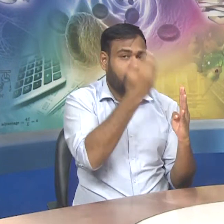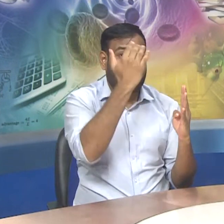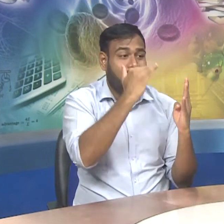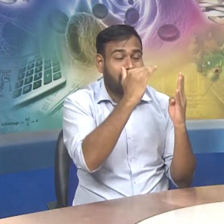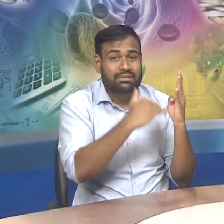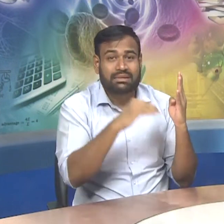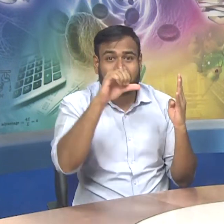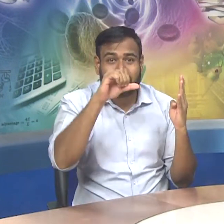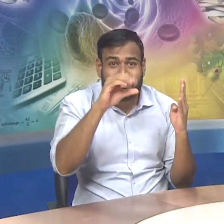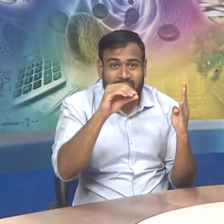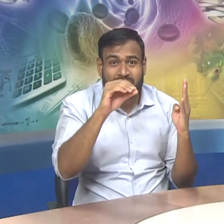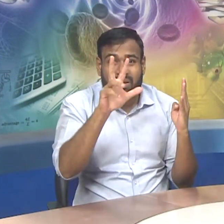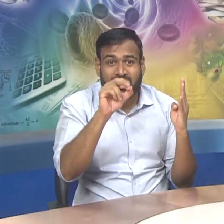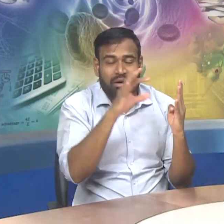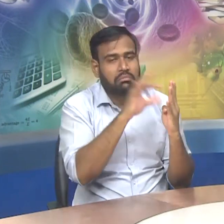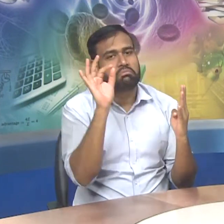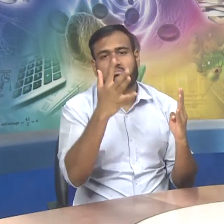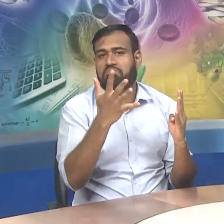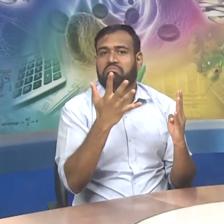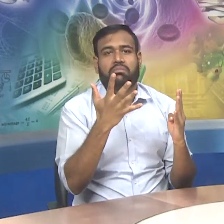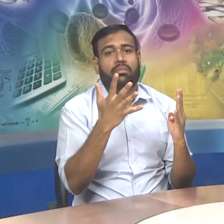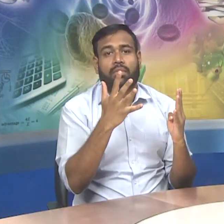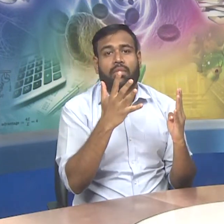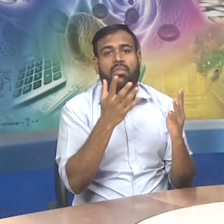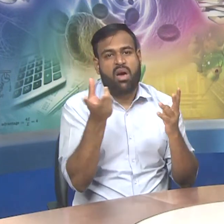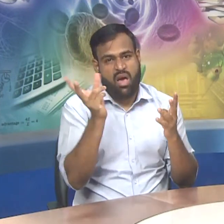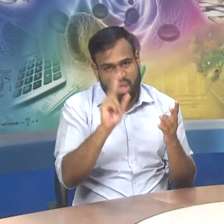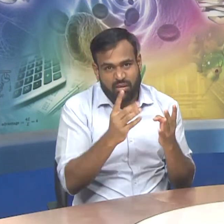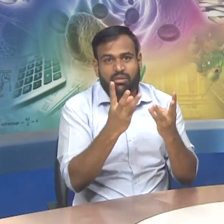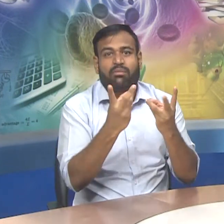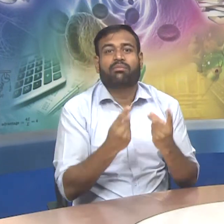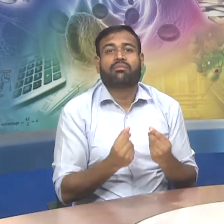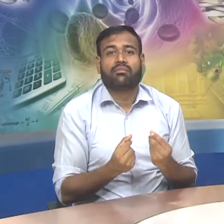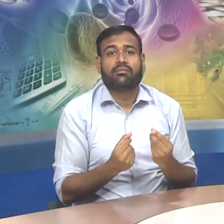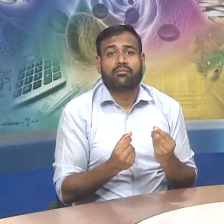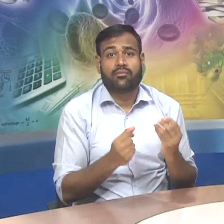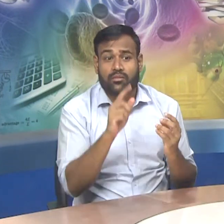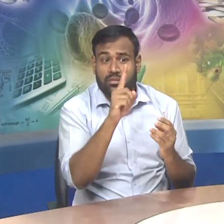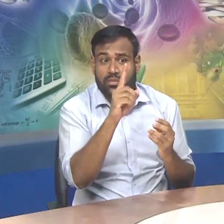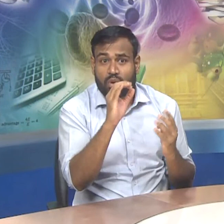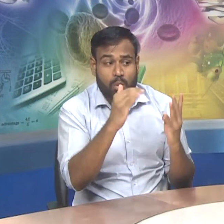to be 101 in this case